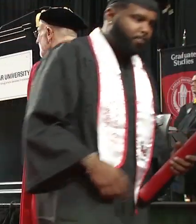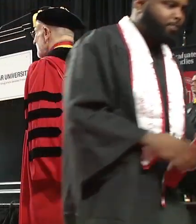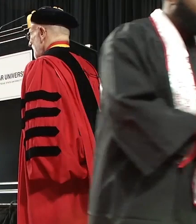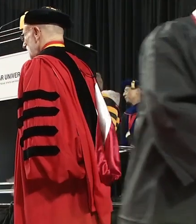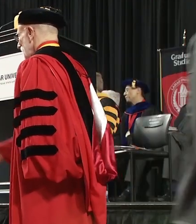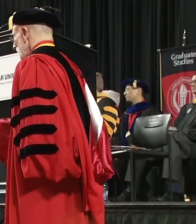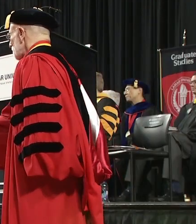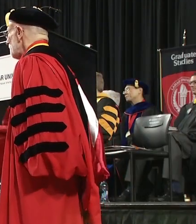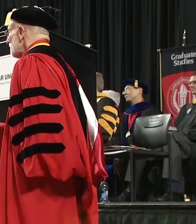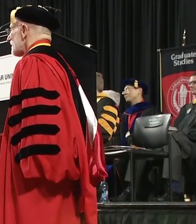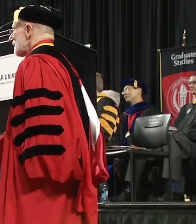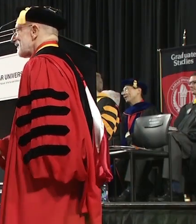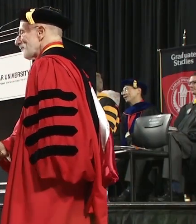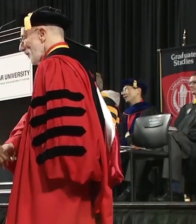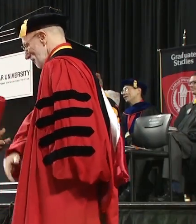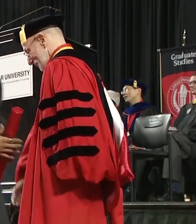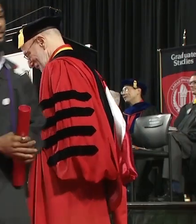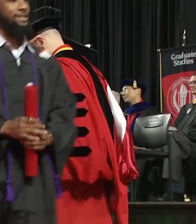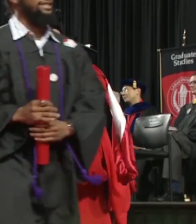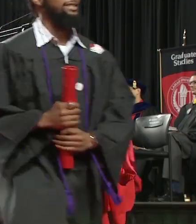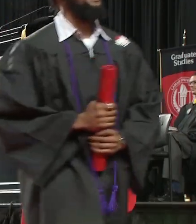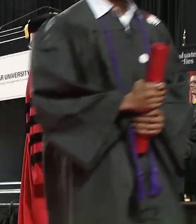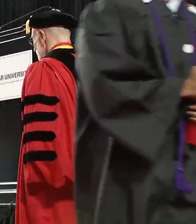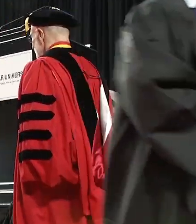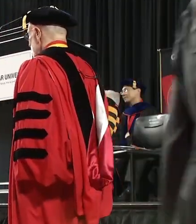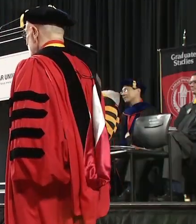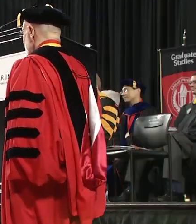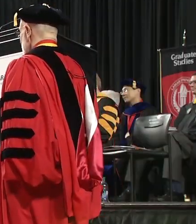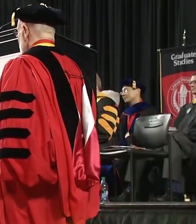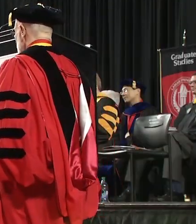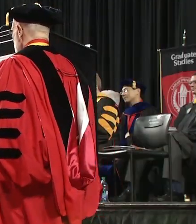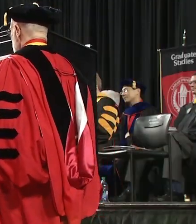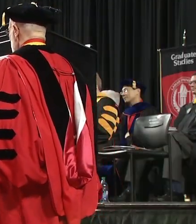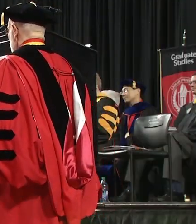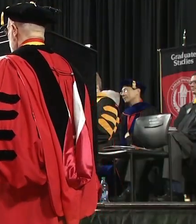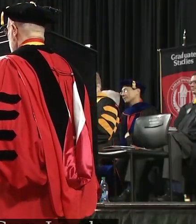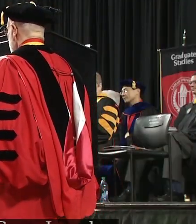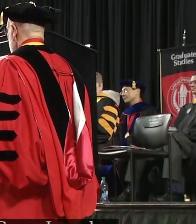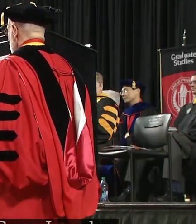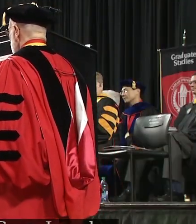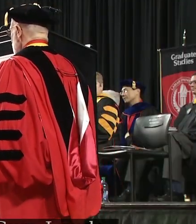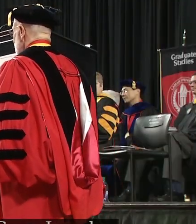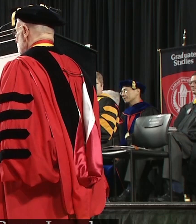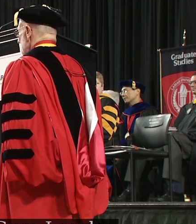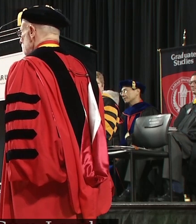Graduating summa cum laude, Morgan Elise Gott.